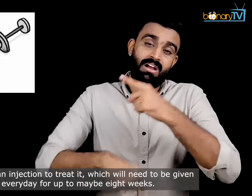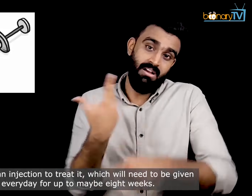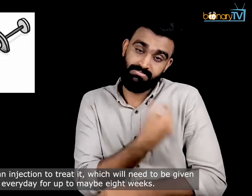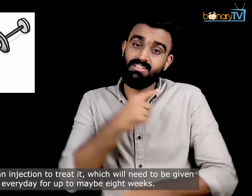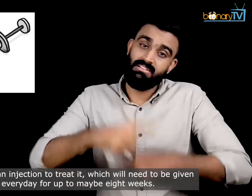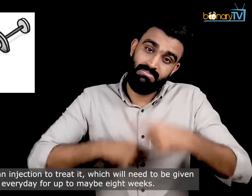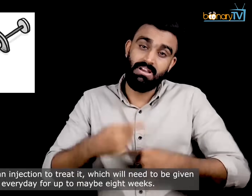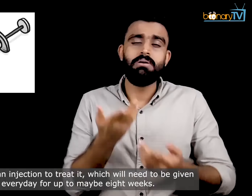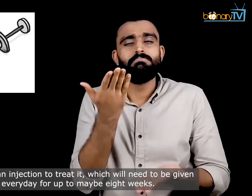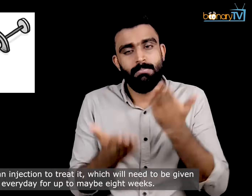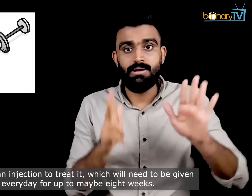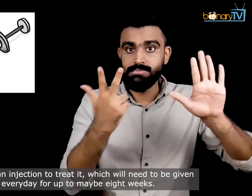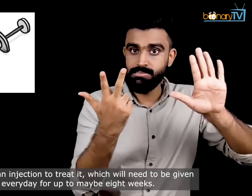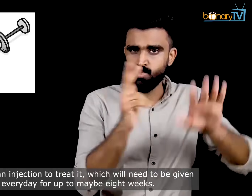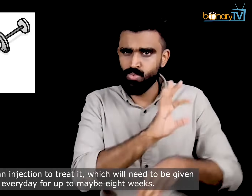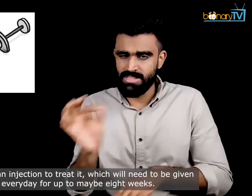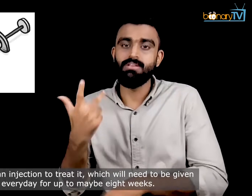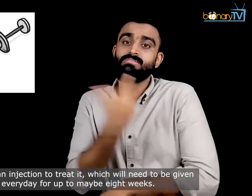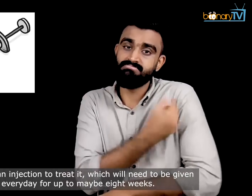up to maybe 8 weeks.